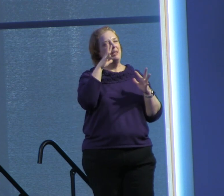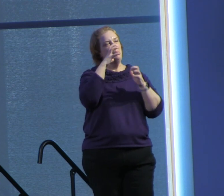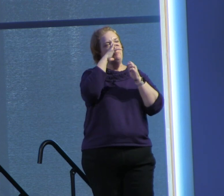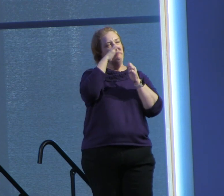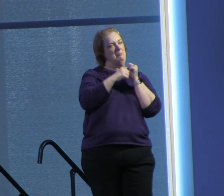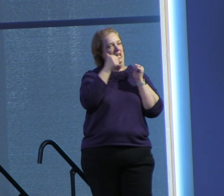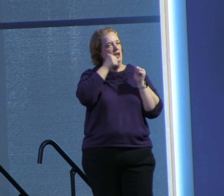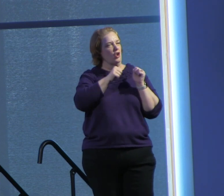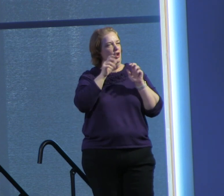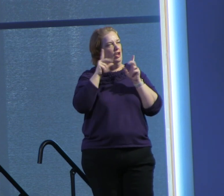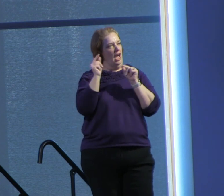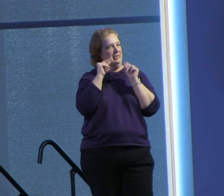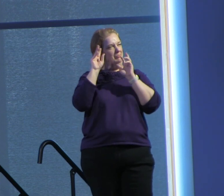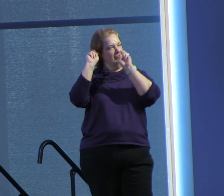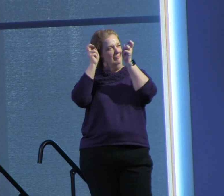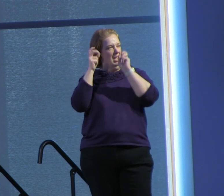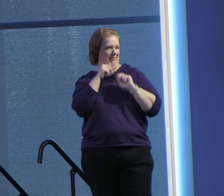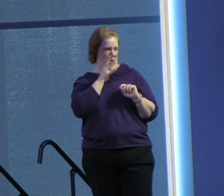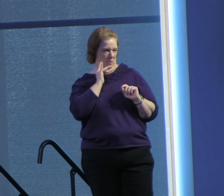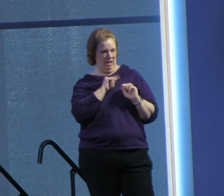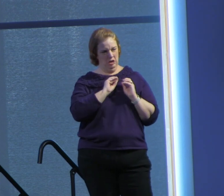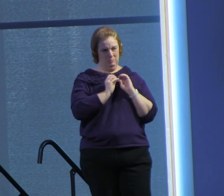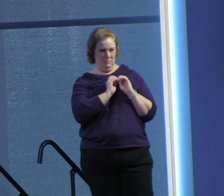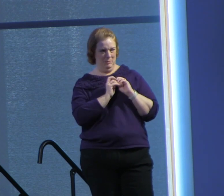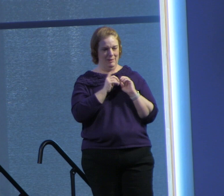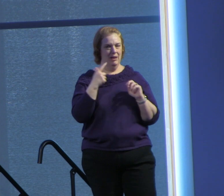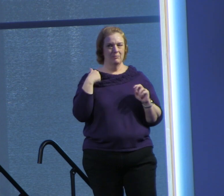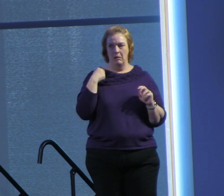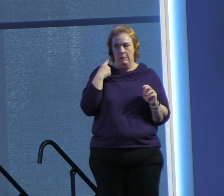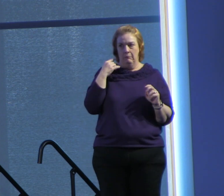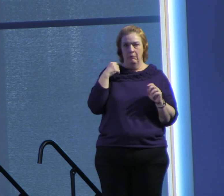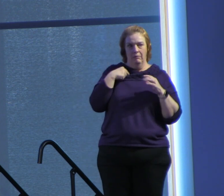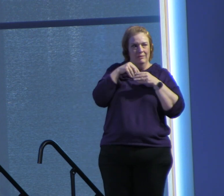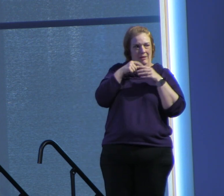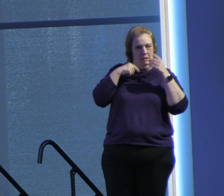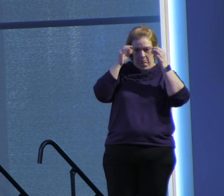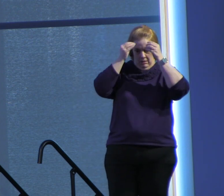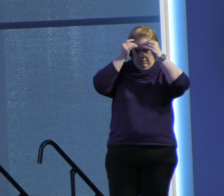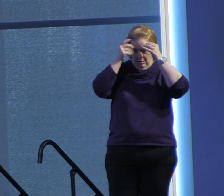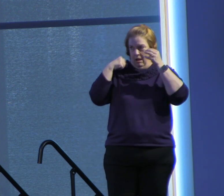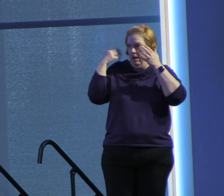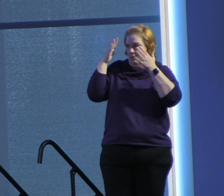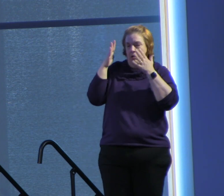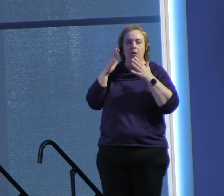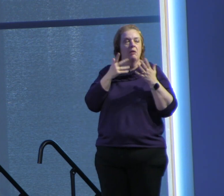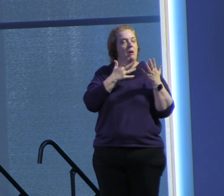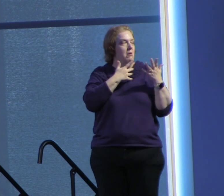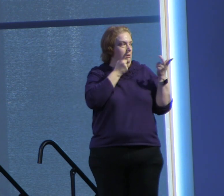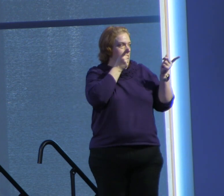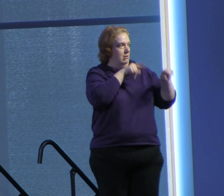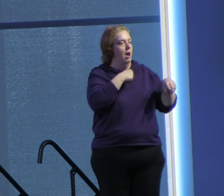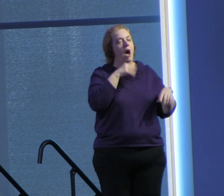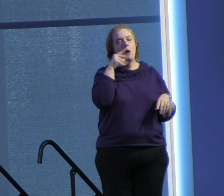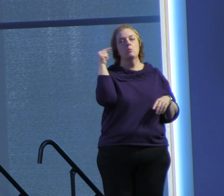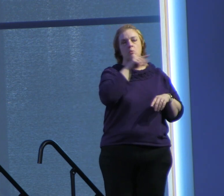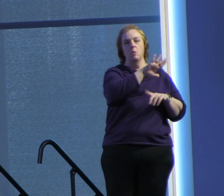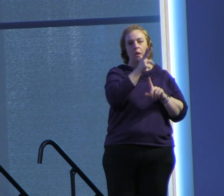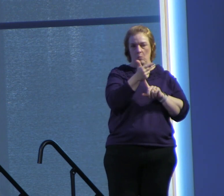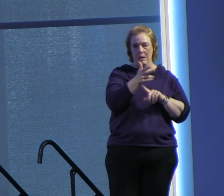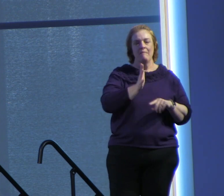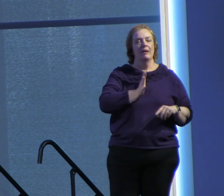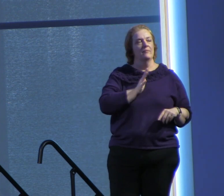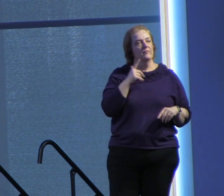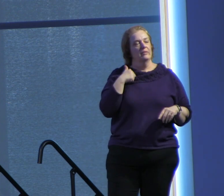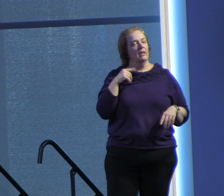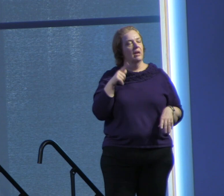And so it's settled. I'm going there, and he leaves, and then I'm like, "Okay,